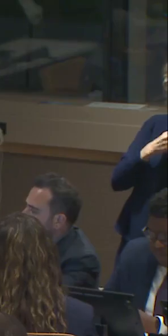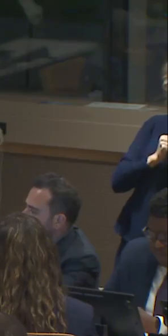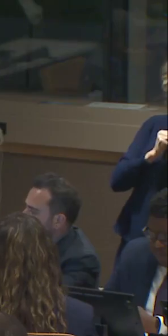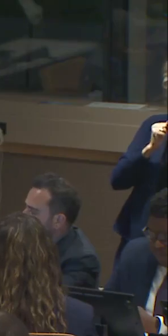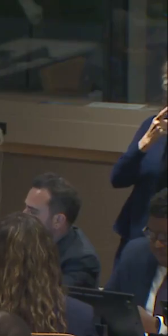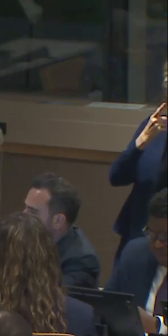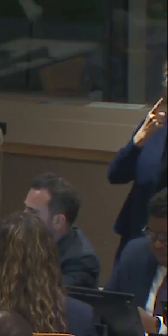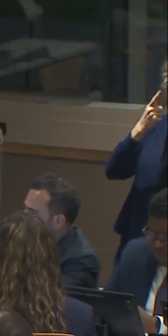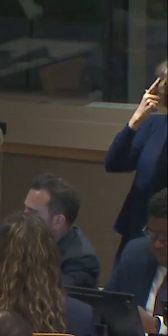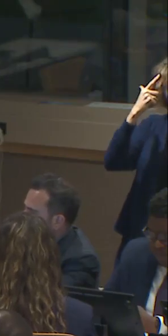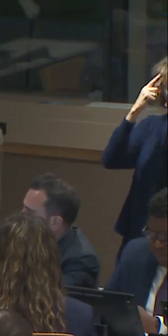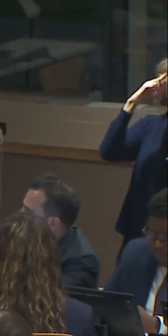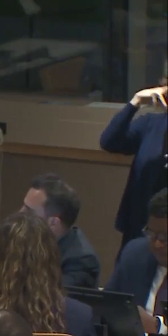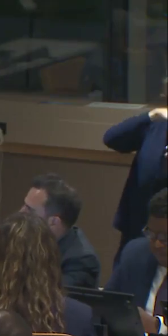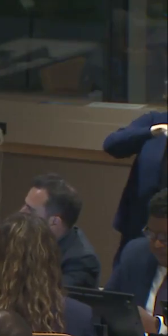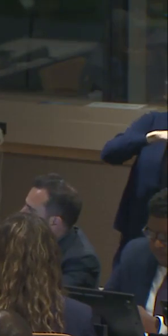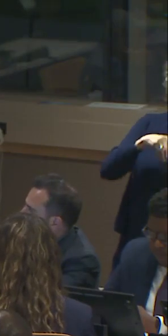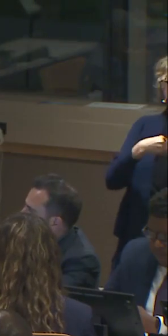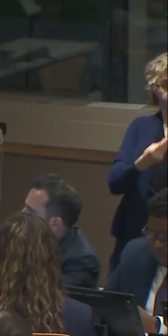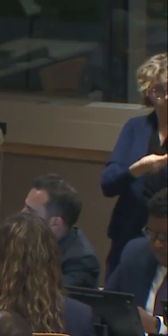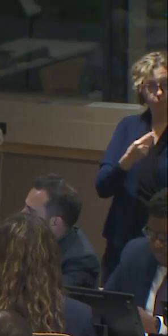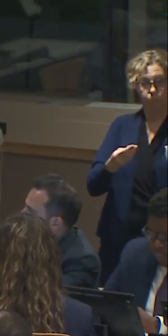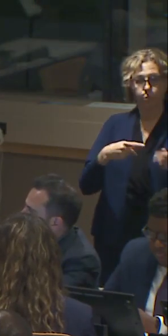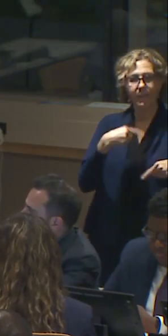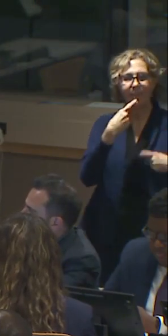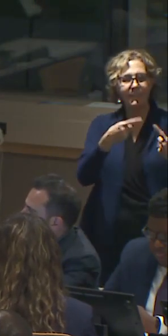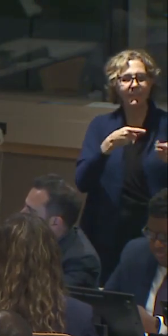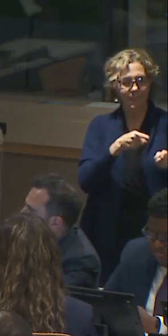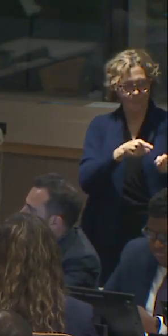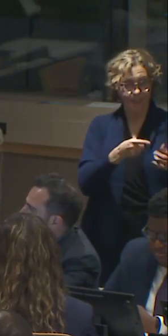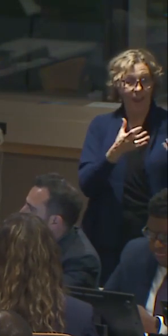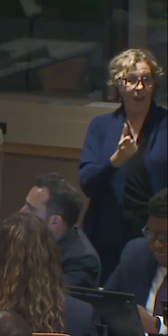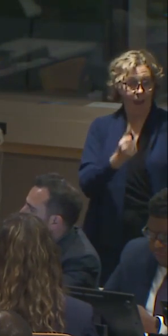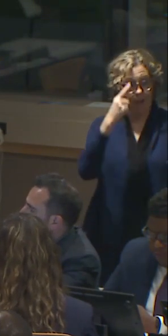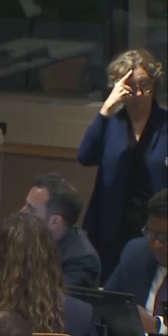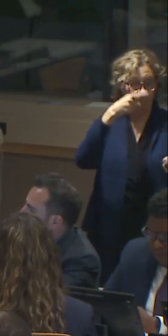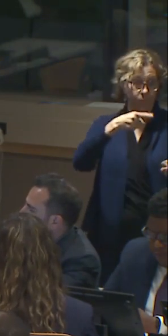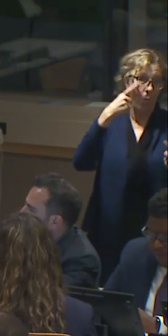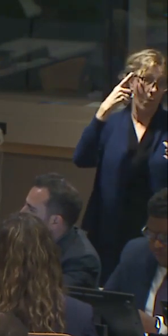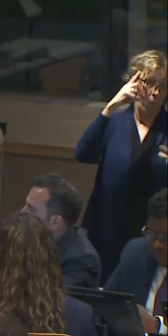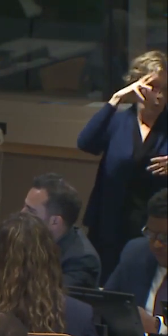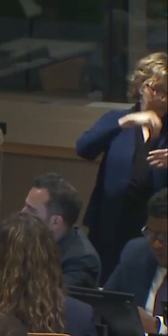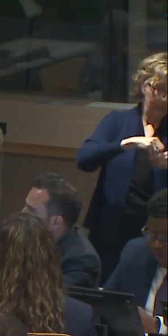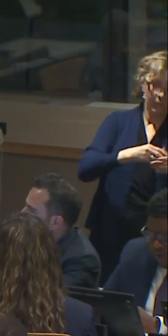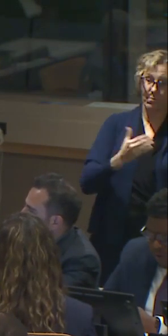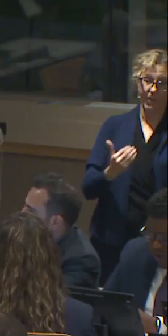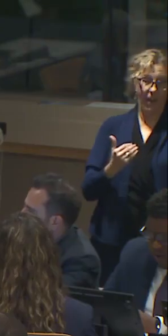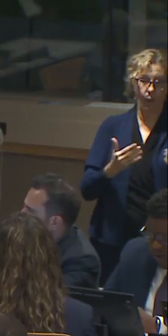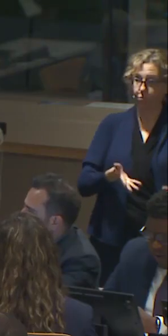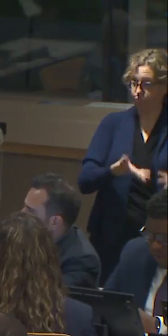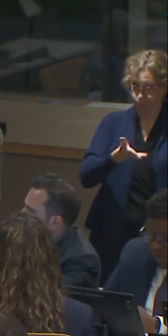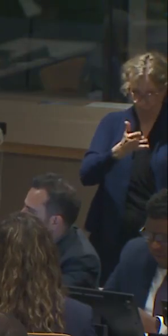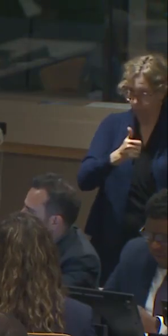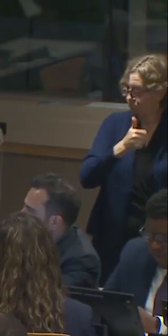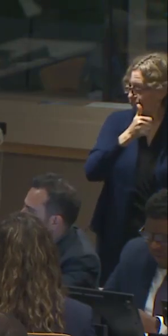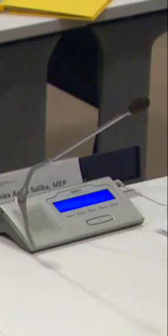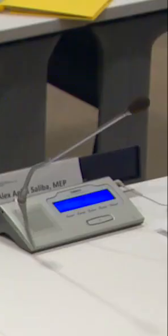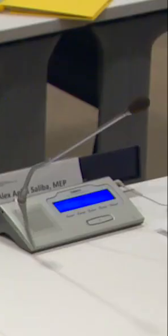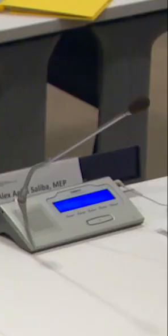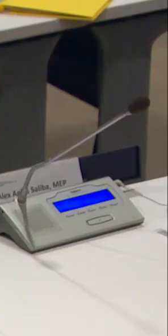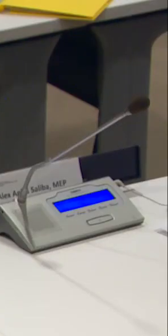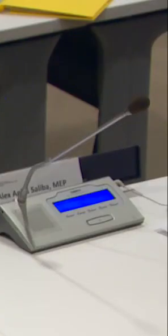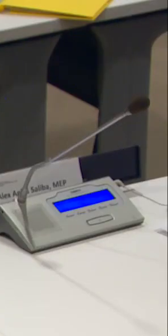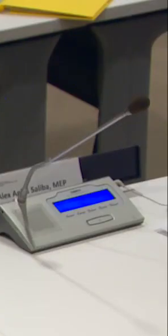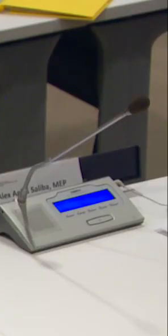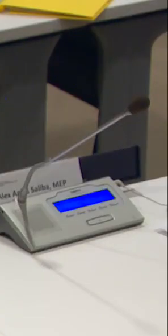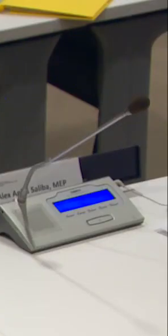a diagnosis that's written in medicalese, and we say good luck with that, and we don't do any follow-up or aftercare to help